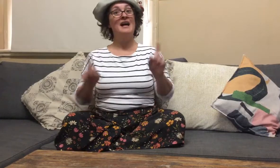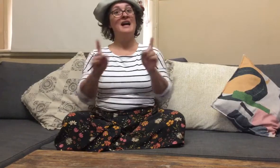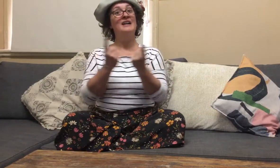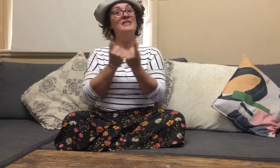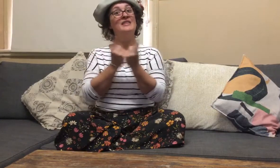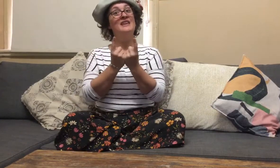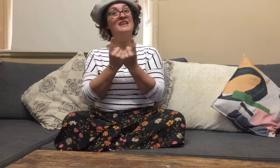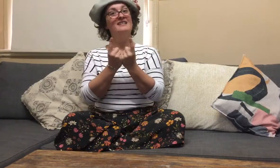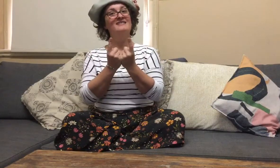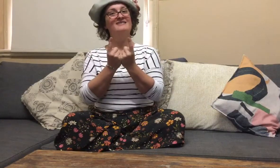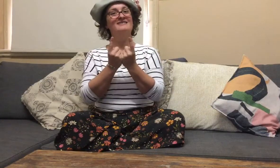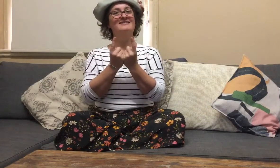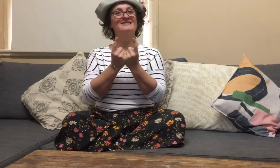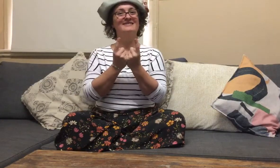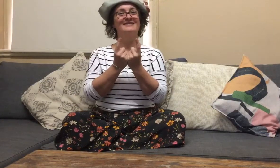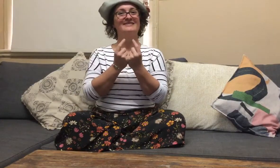about a thing,